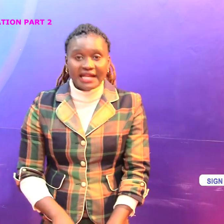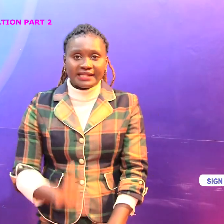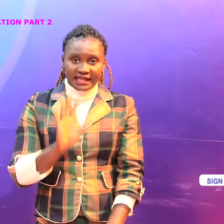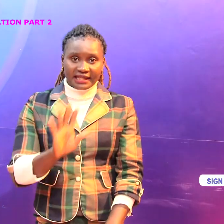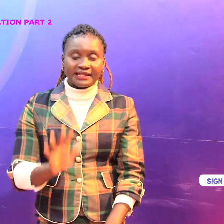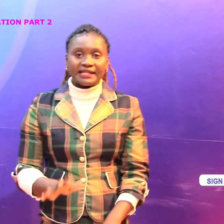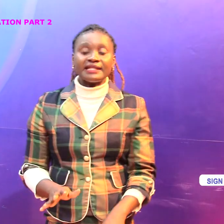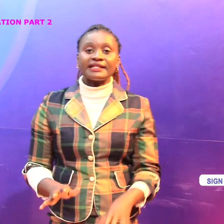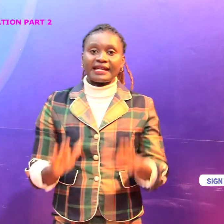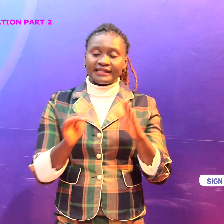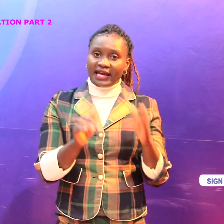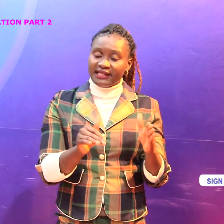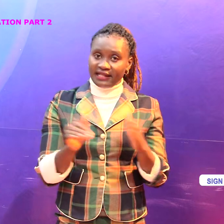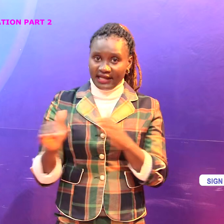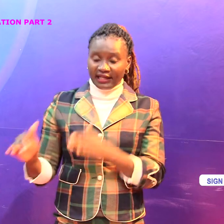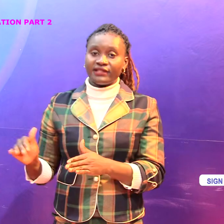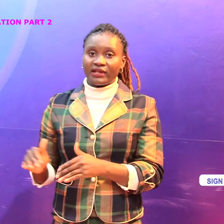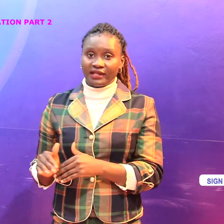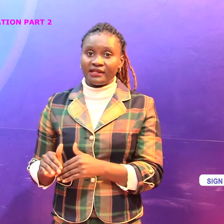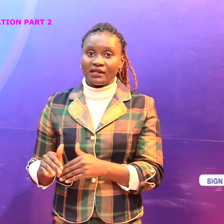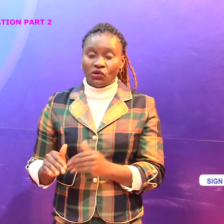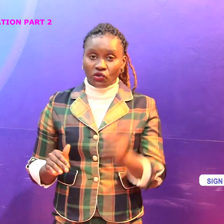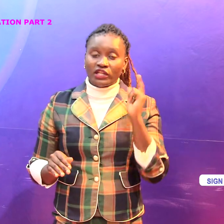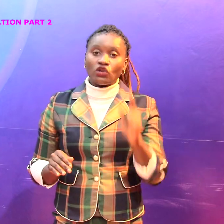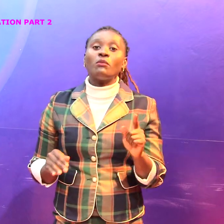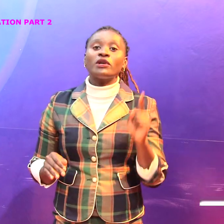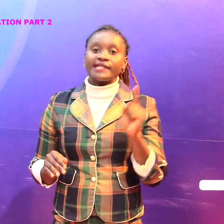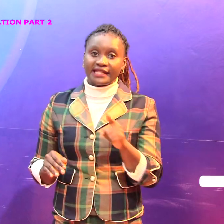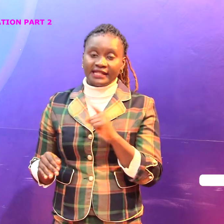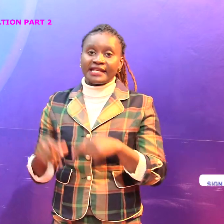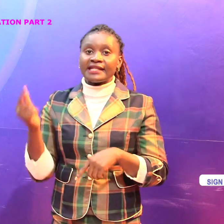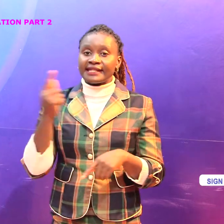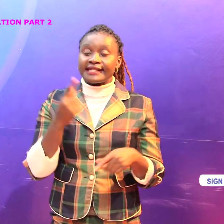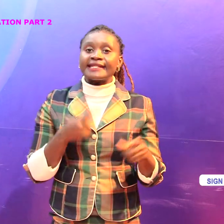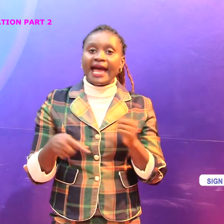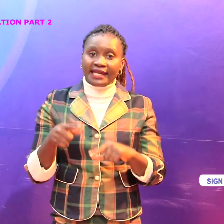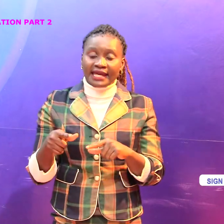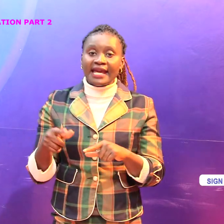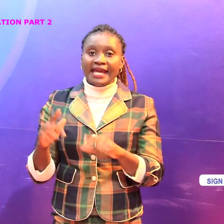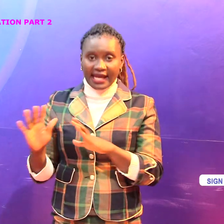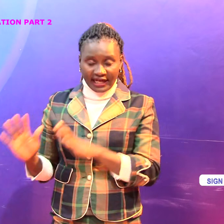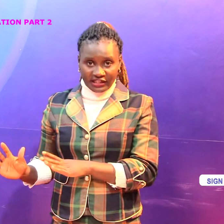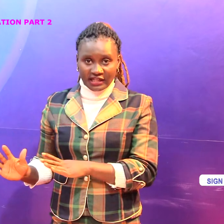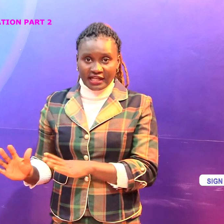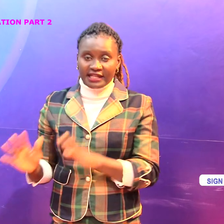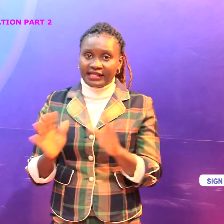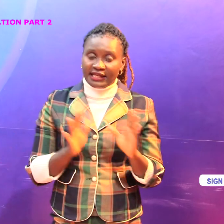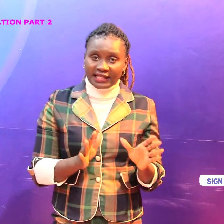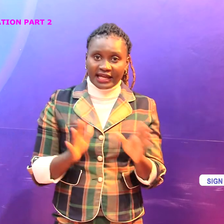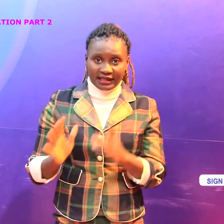a sentence that is a signed English sentence, so the normal sentence in signed English, it is written like this.